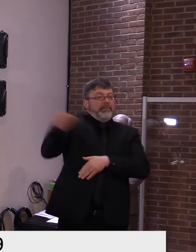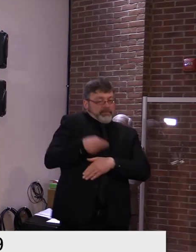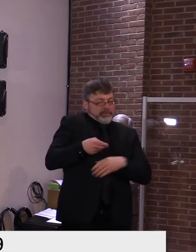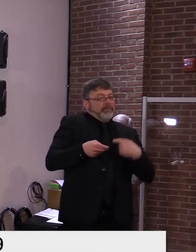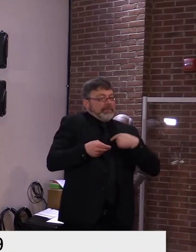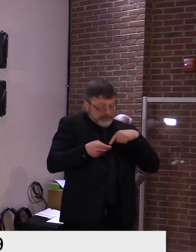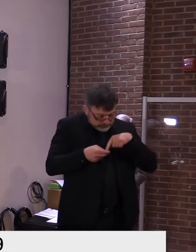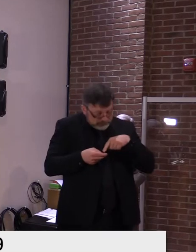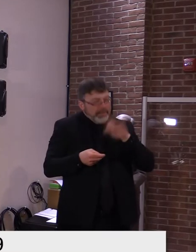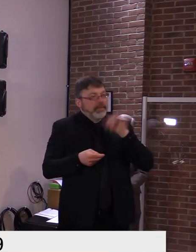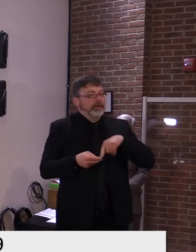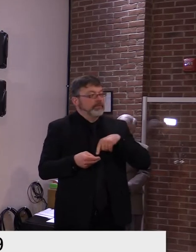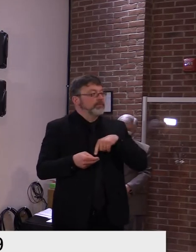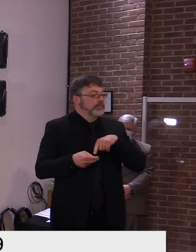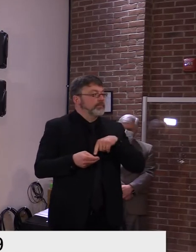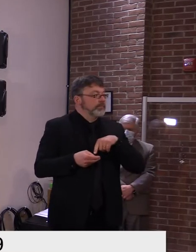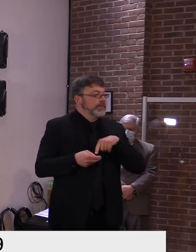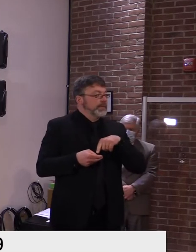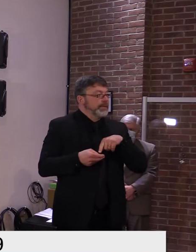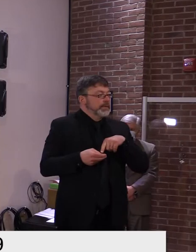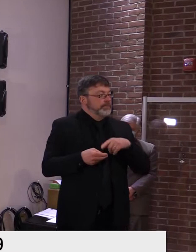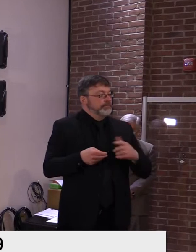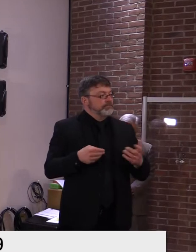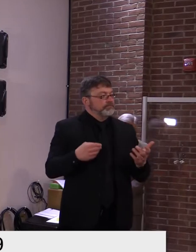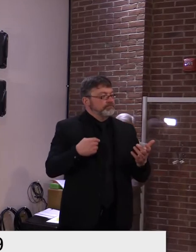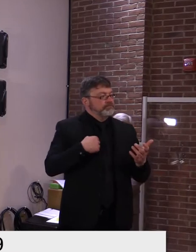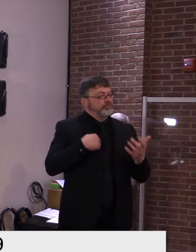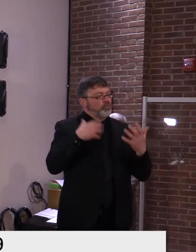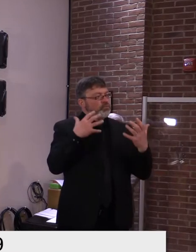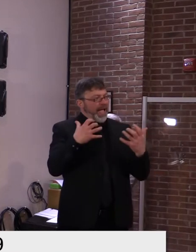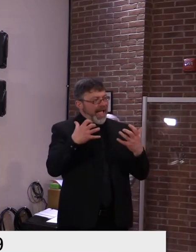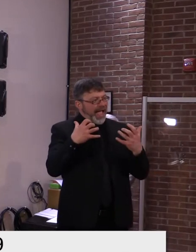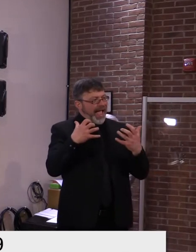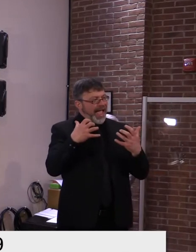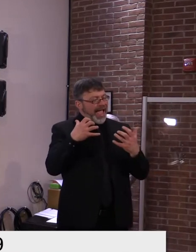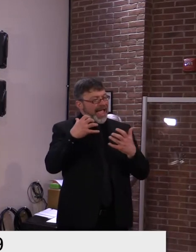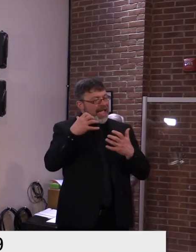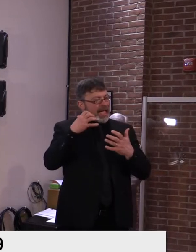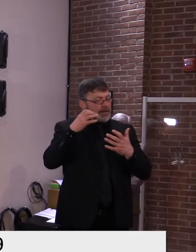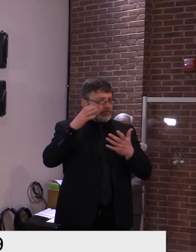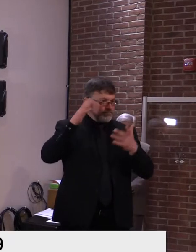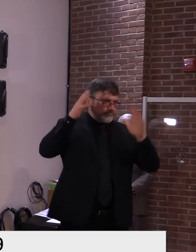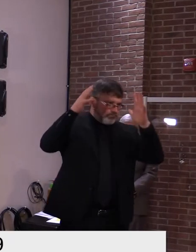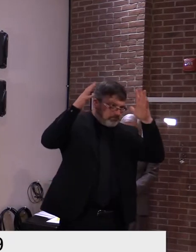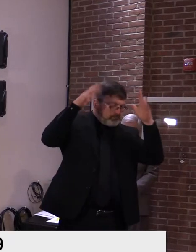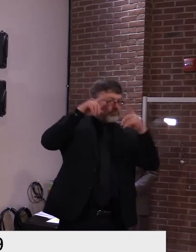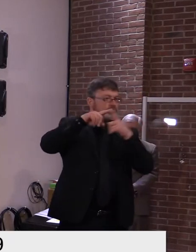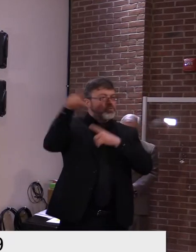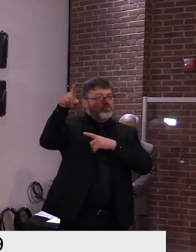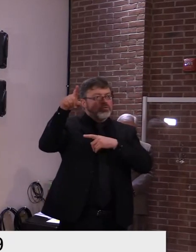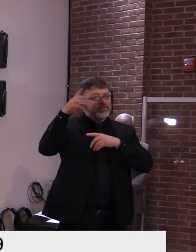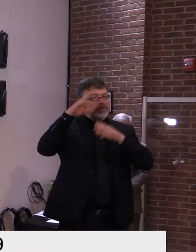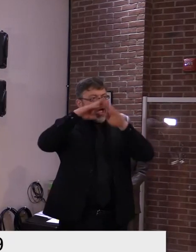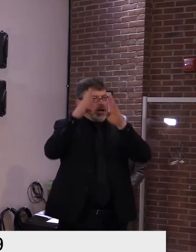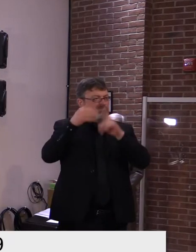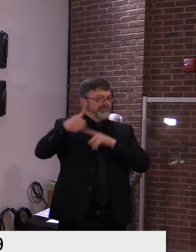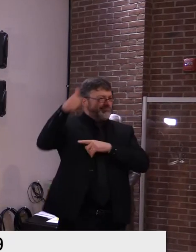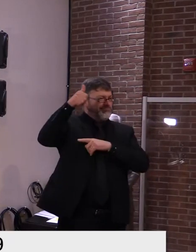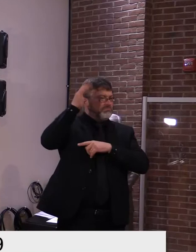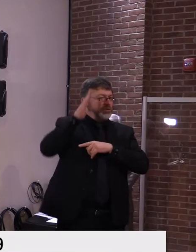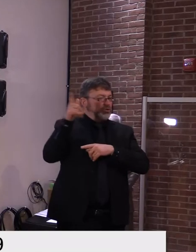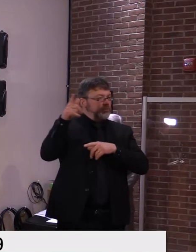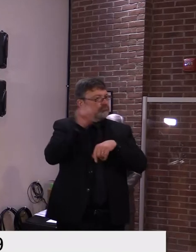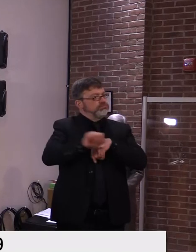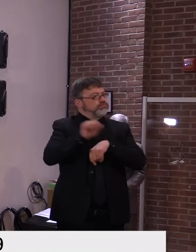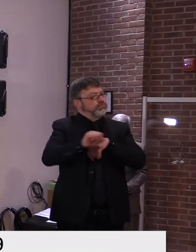I give credit to the House Speaker and others for moving forward with this. And follow up, the unions are of course